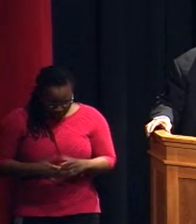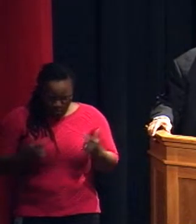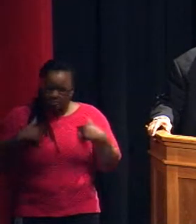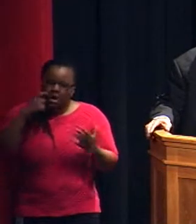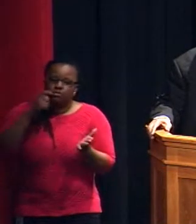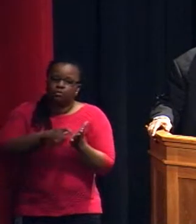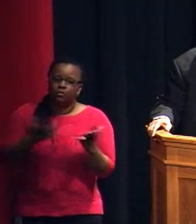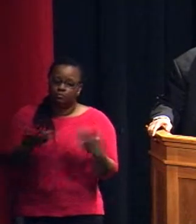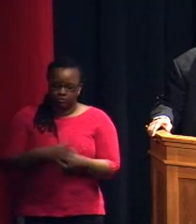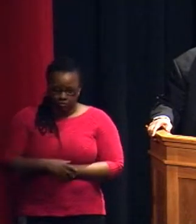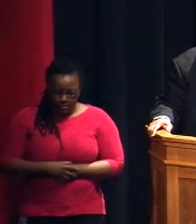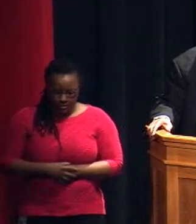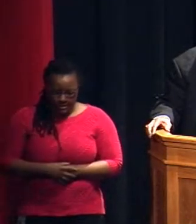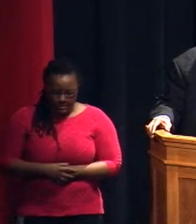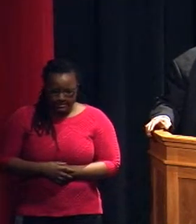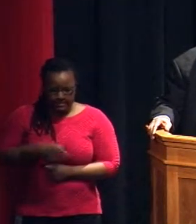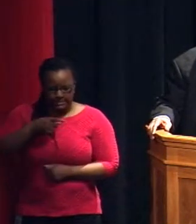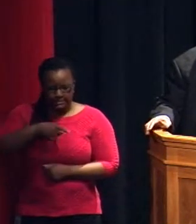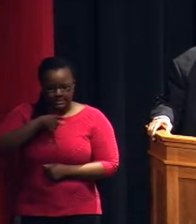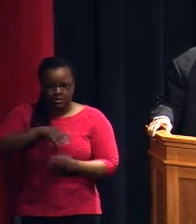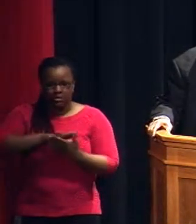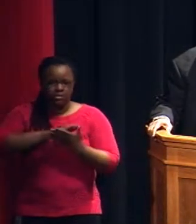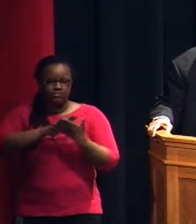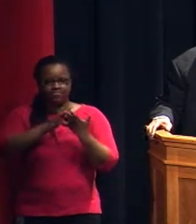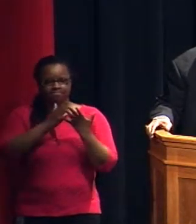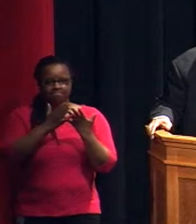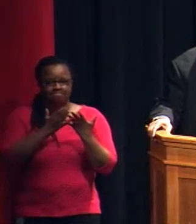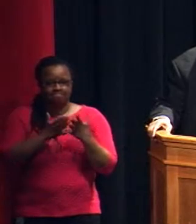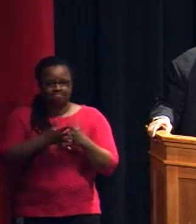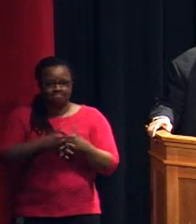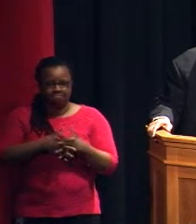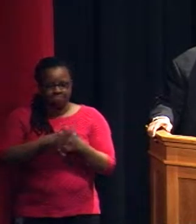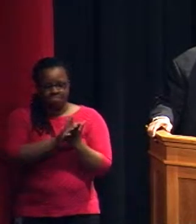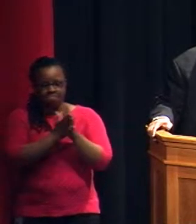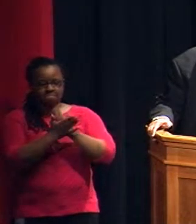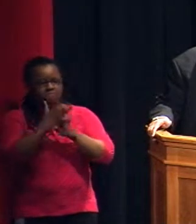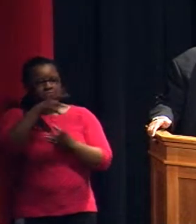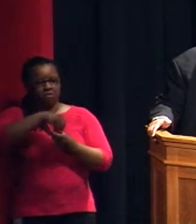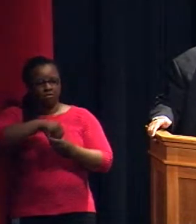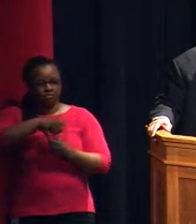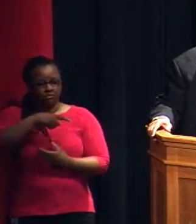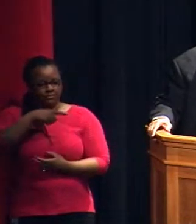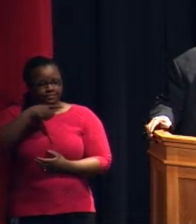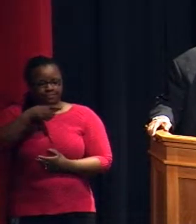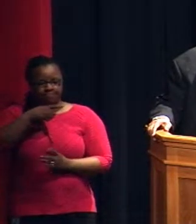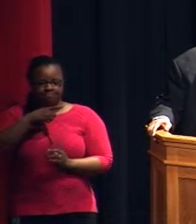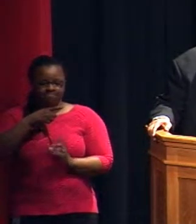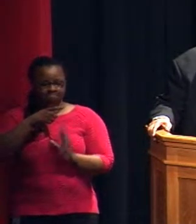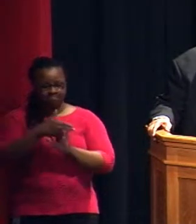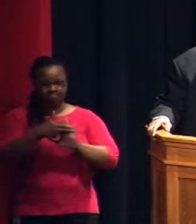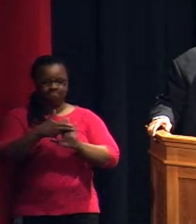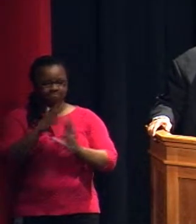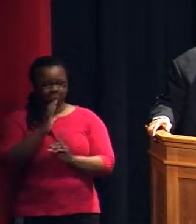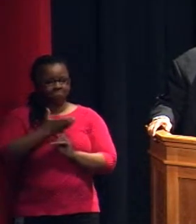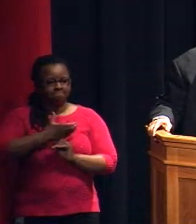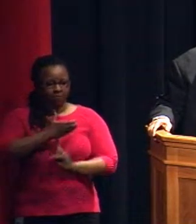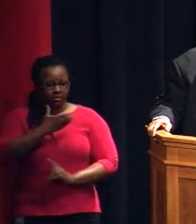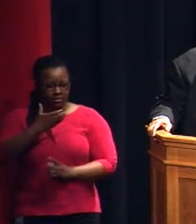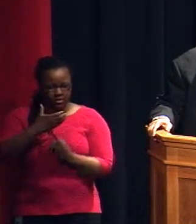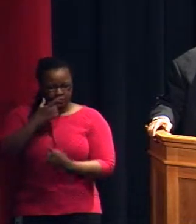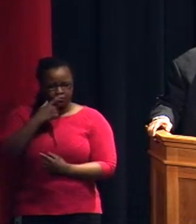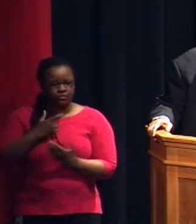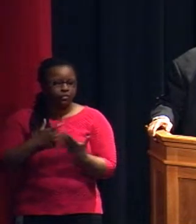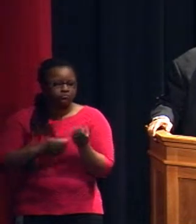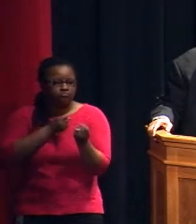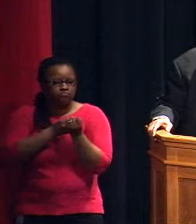King did not become the civil rights icon that he was on the steps of the Lincoln Memorial